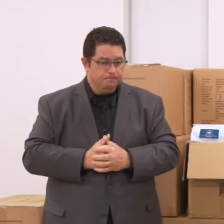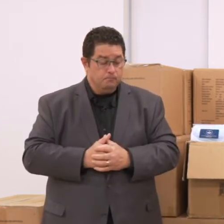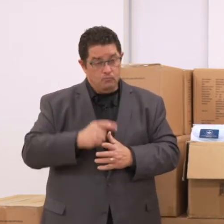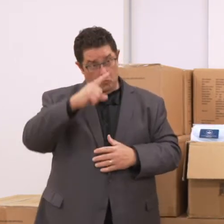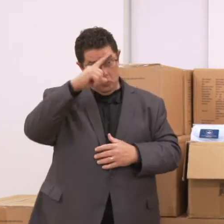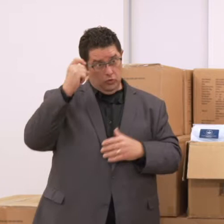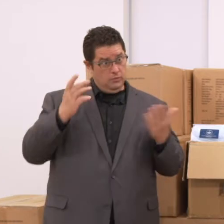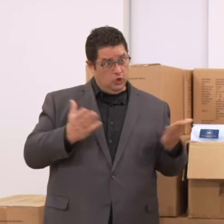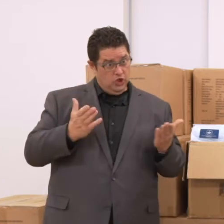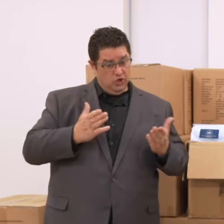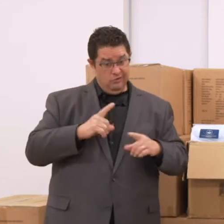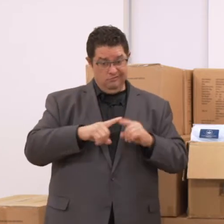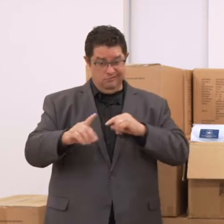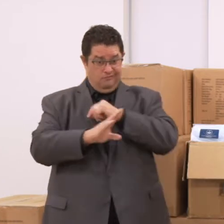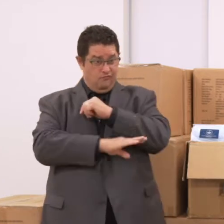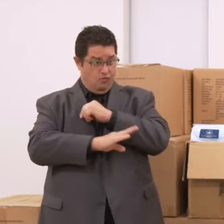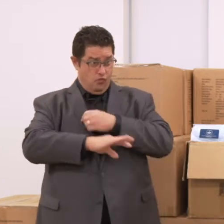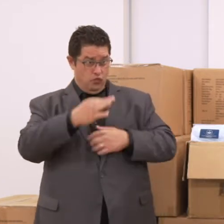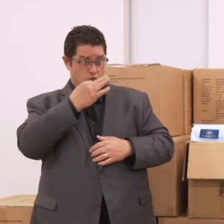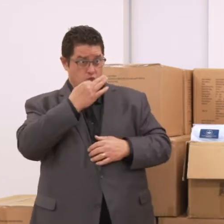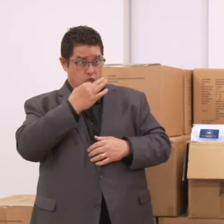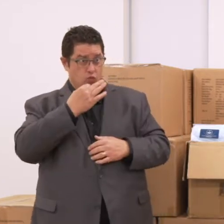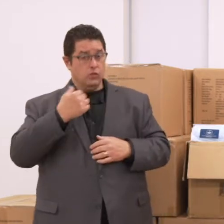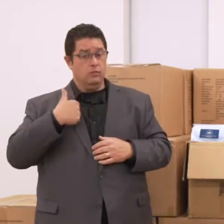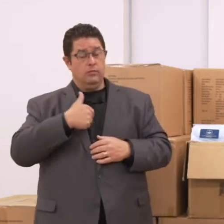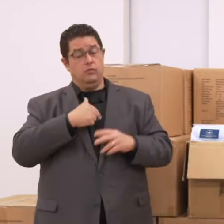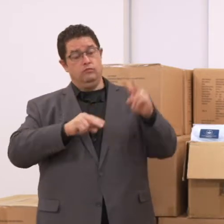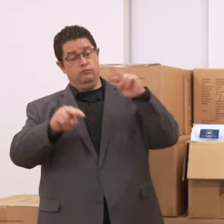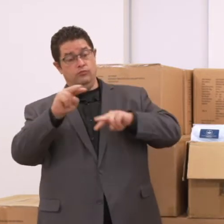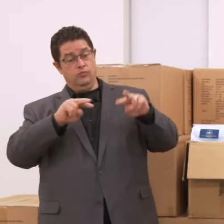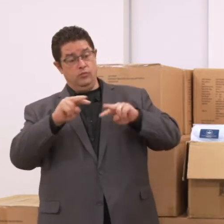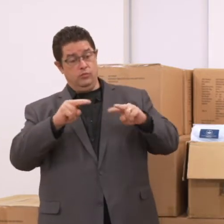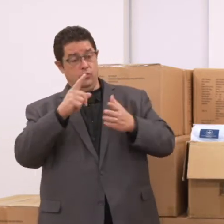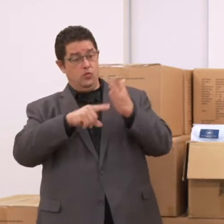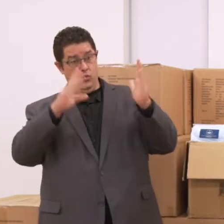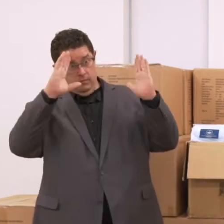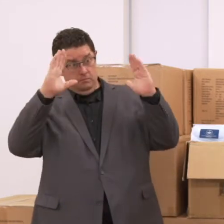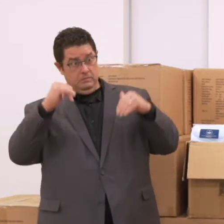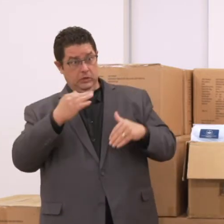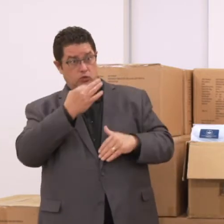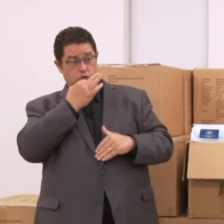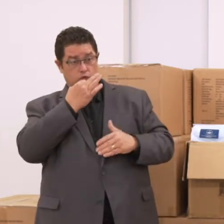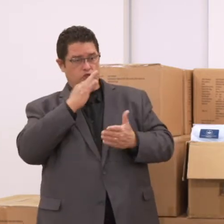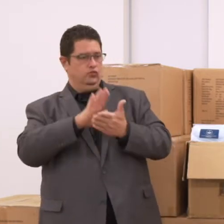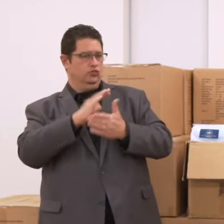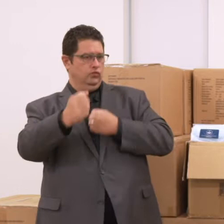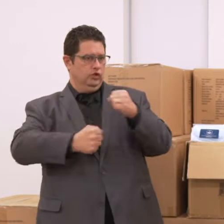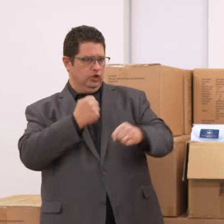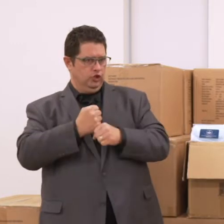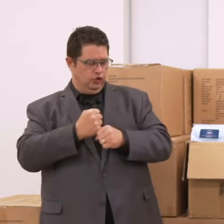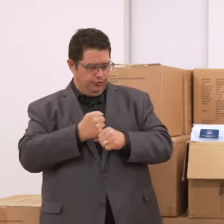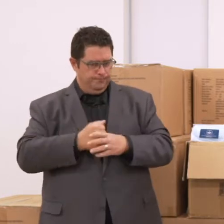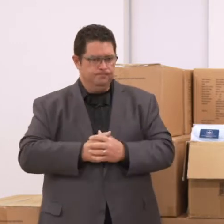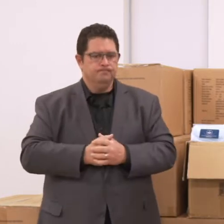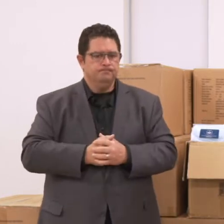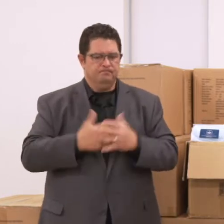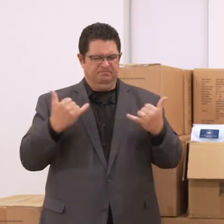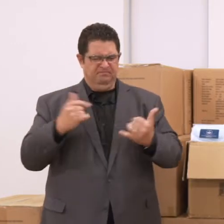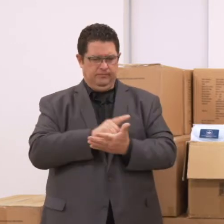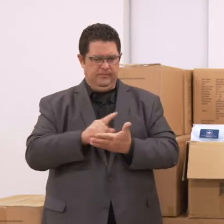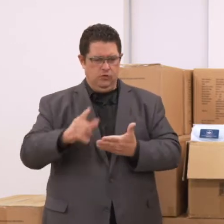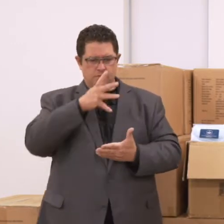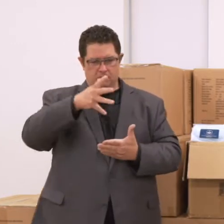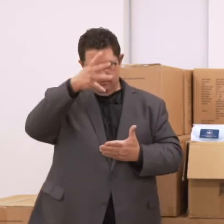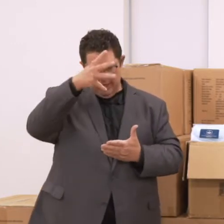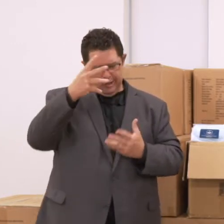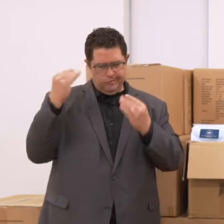is rapidly approaching, and we've all got our eye on what to expect in the coming school year. So this week, parents are in the